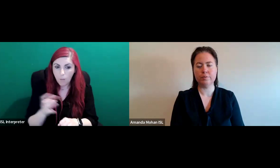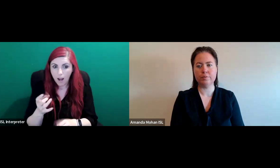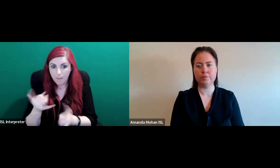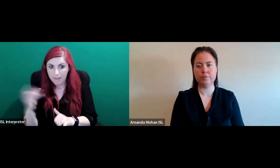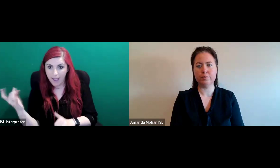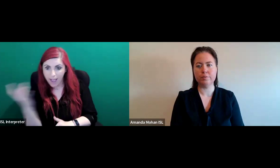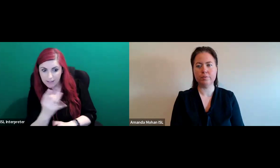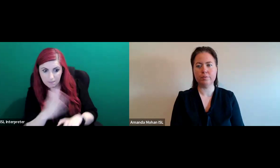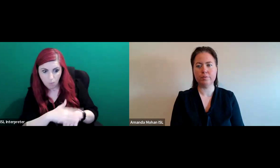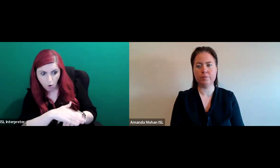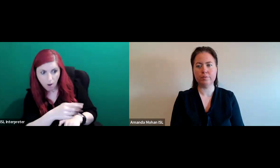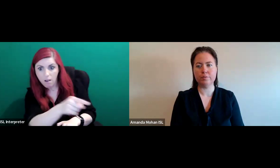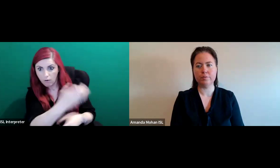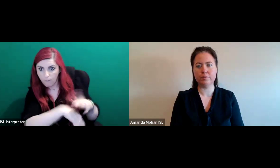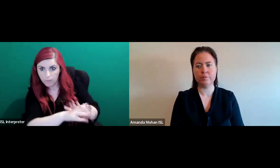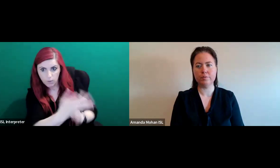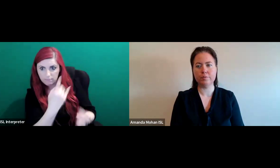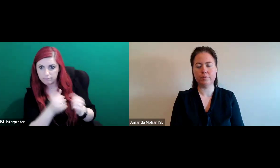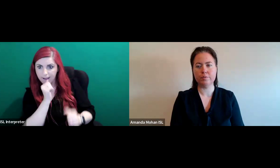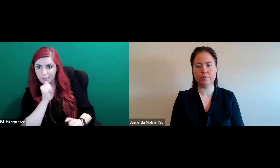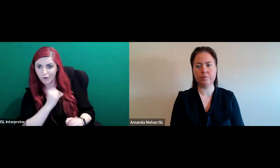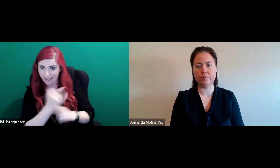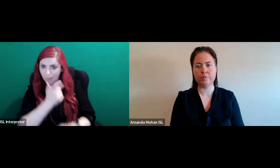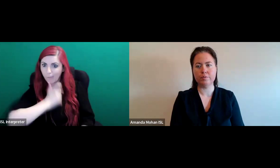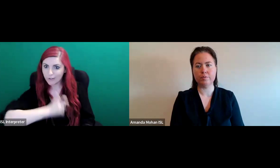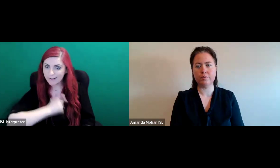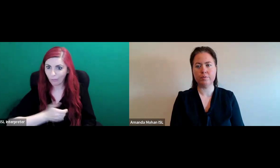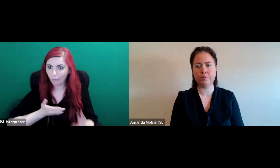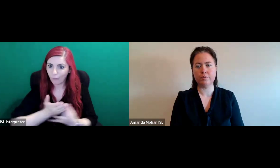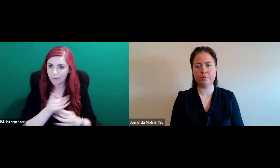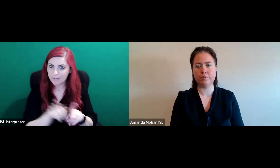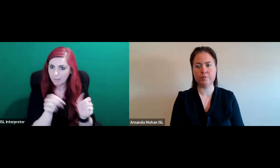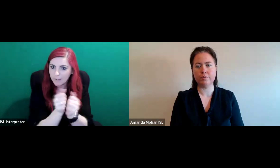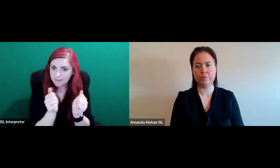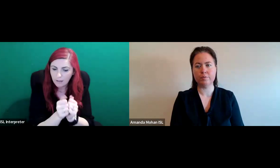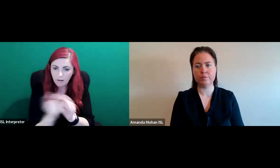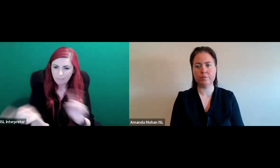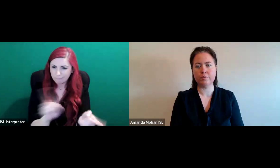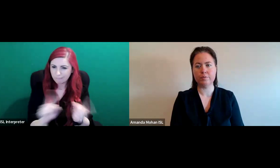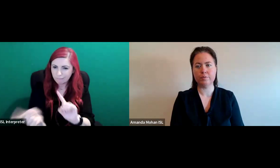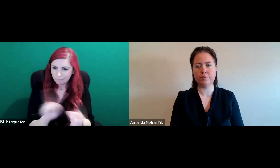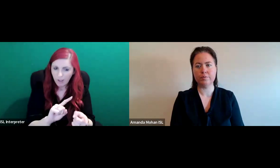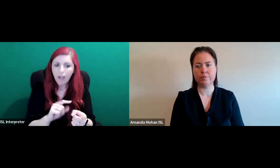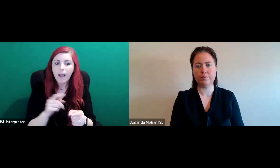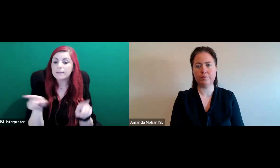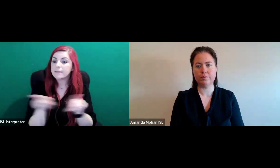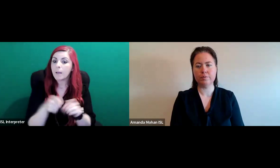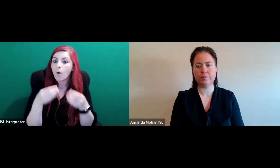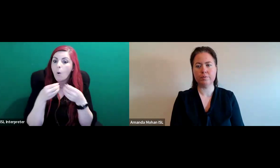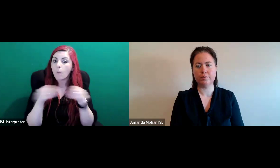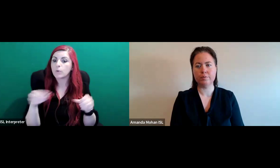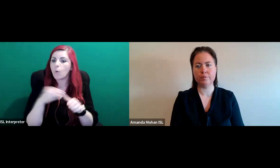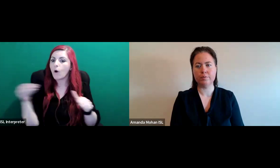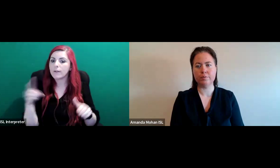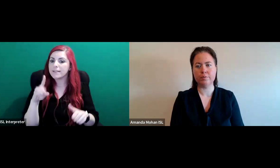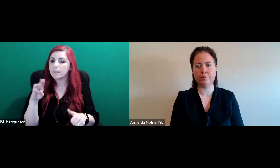The government has to answer those questions in person during this session. And of course, this session is also open to disabled